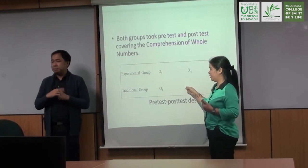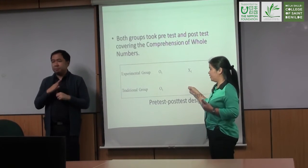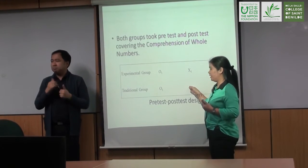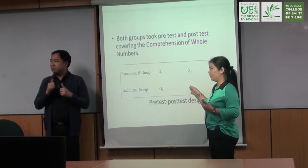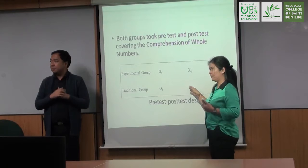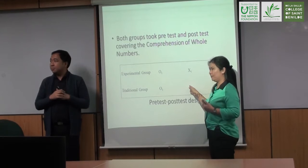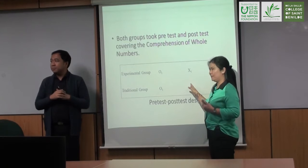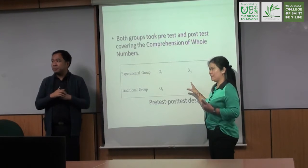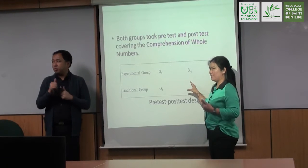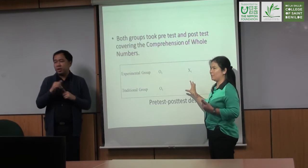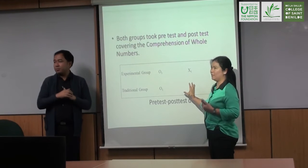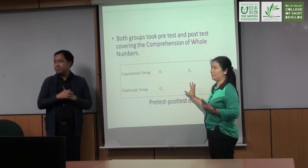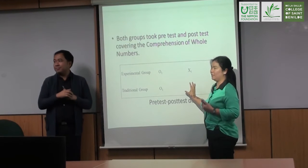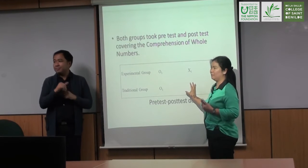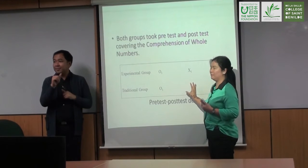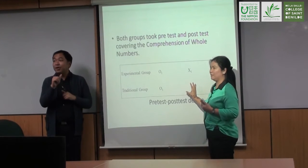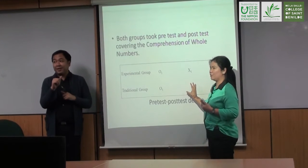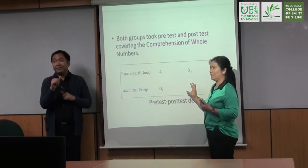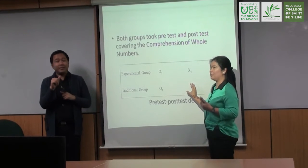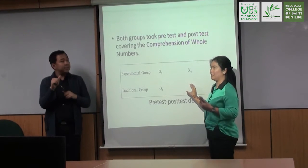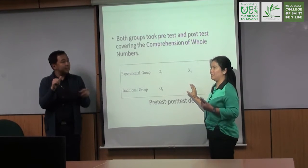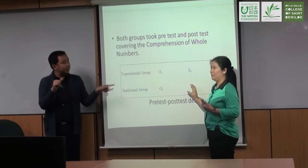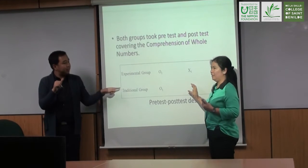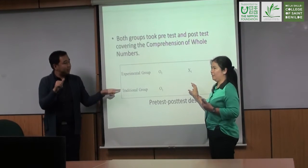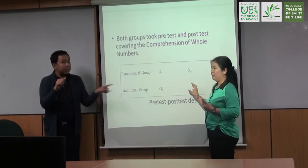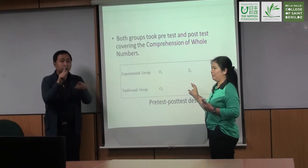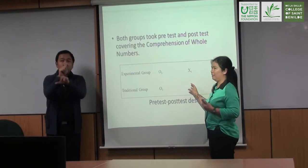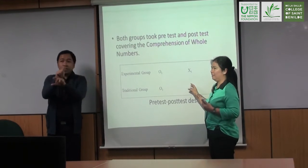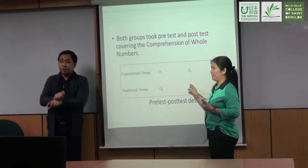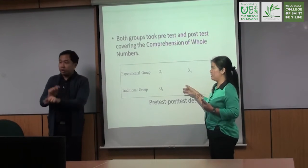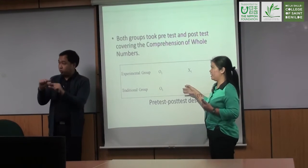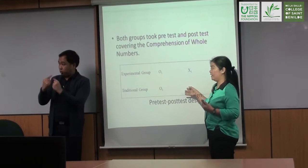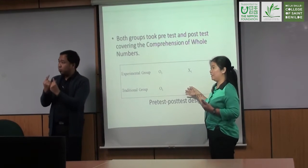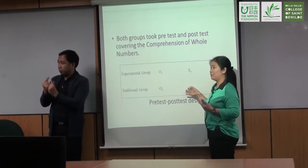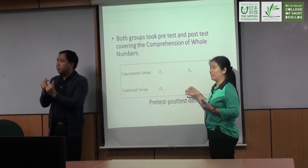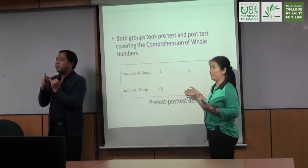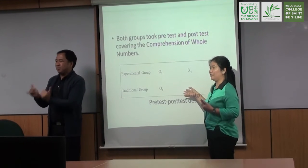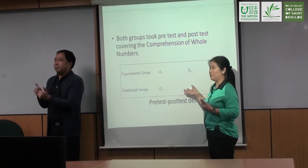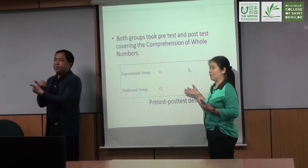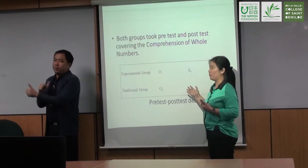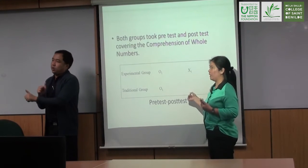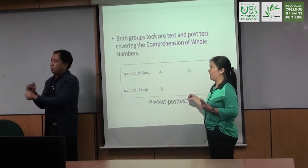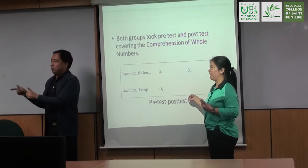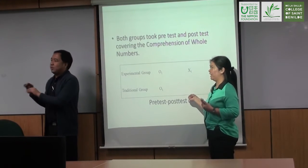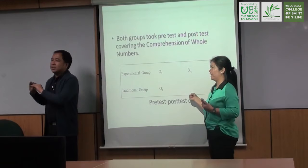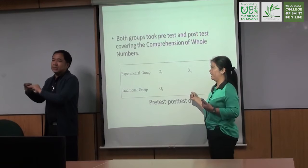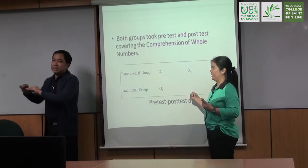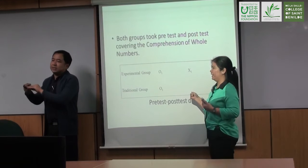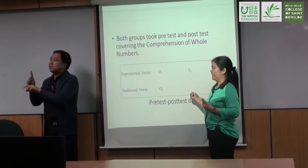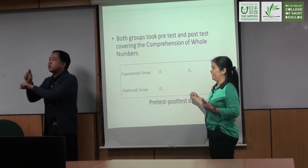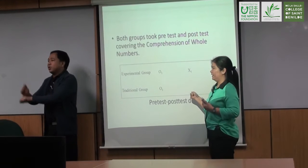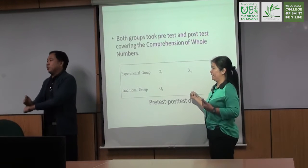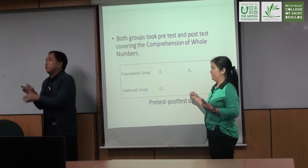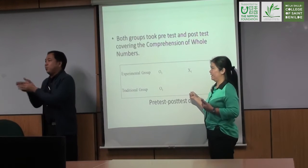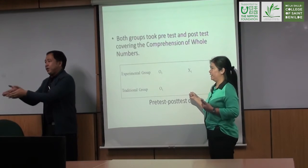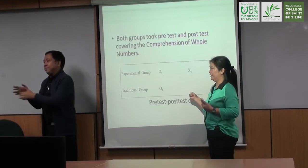While the traditional group stays on the strategy of teaching the traditional teaching drill.